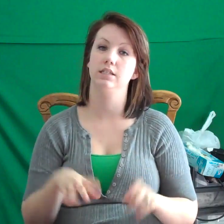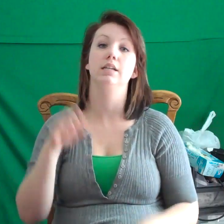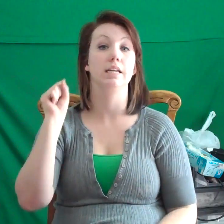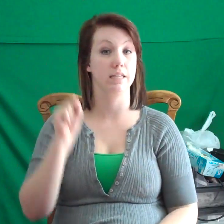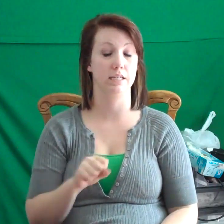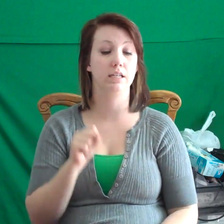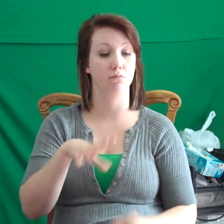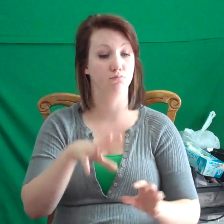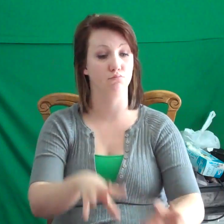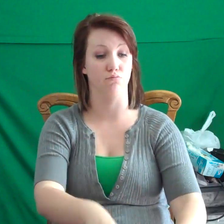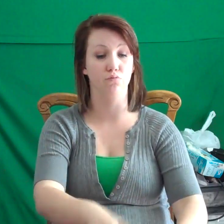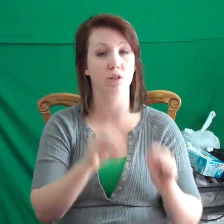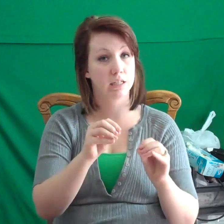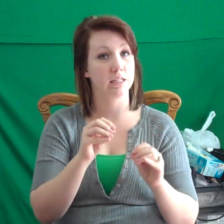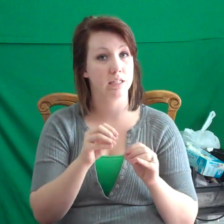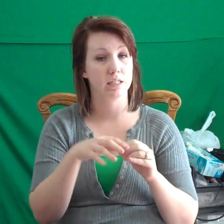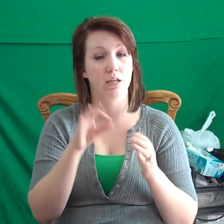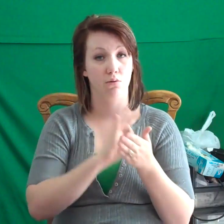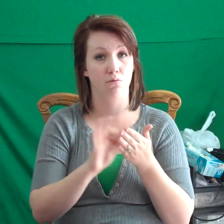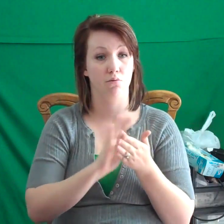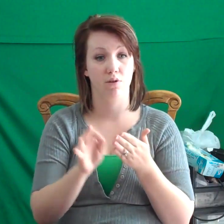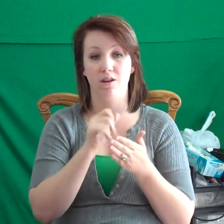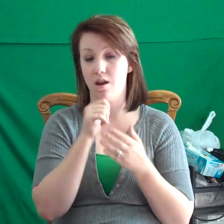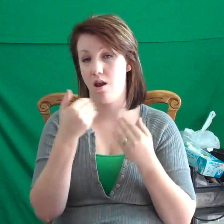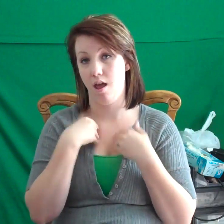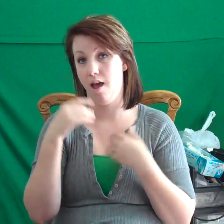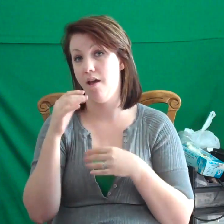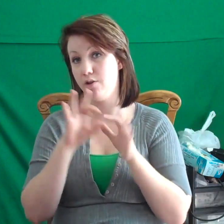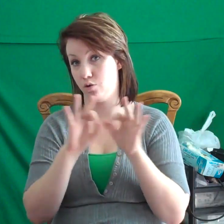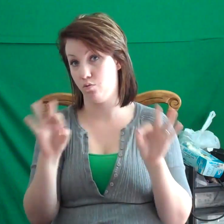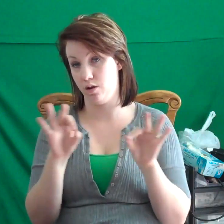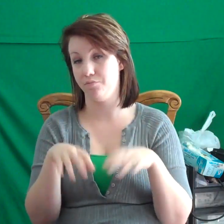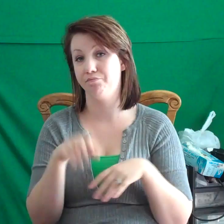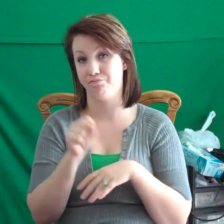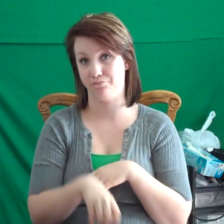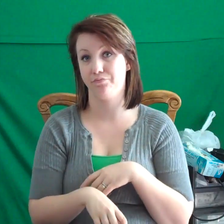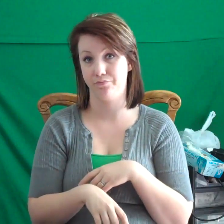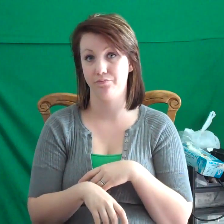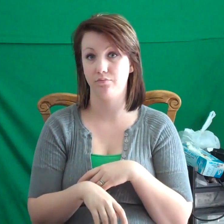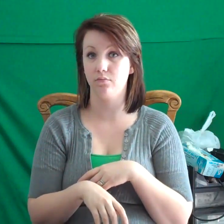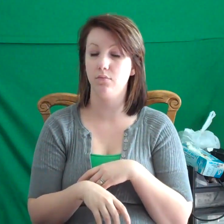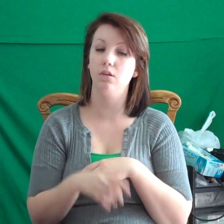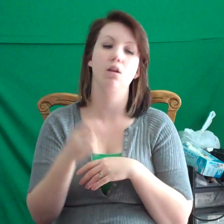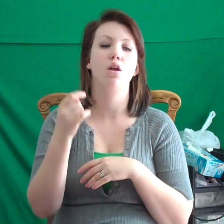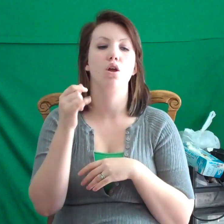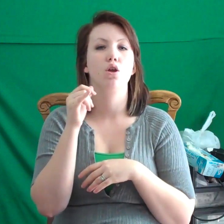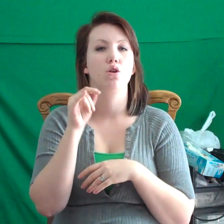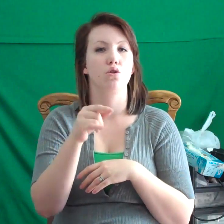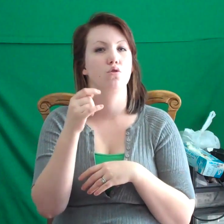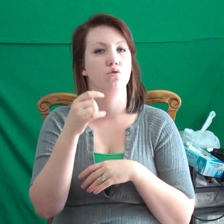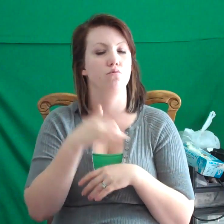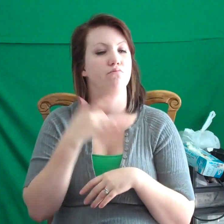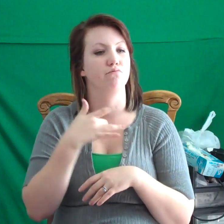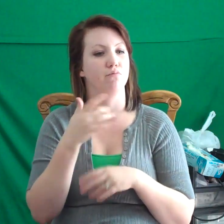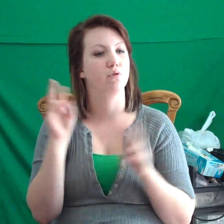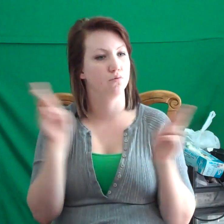take the written test without having a degree. So as soon as you feel like you're ready to take the knowledge exam, go ahead and